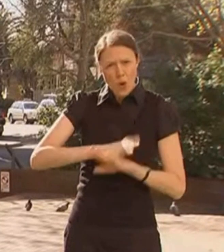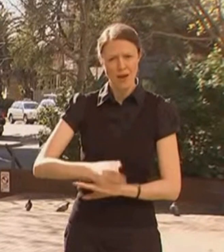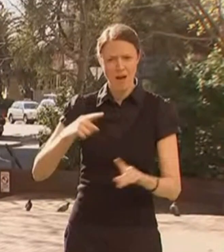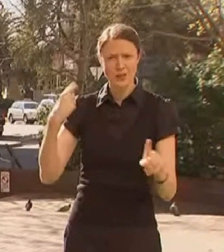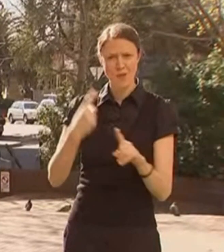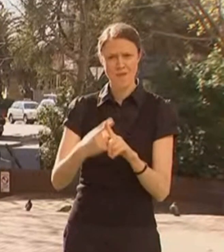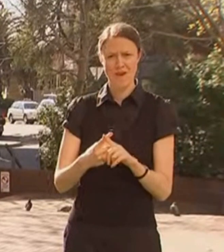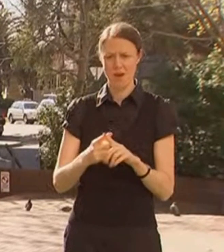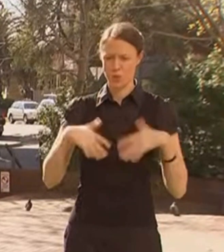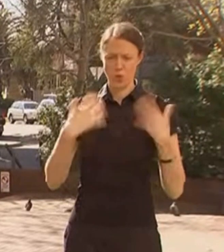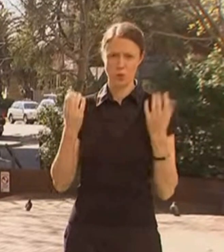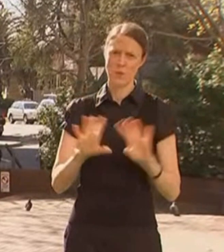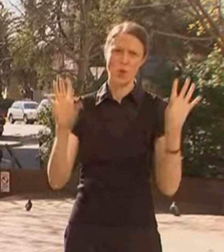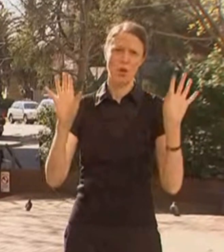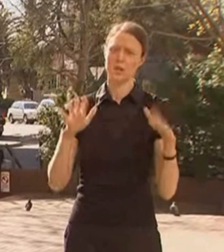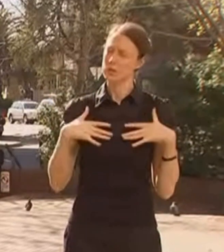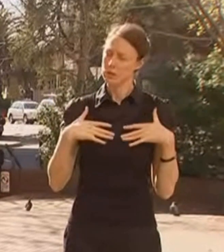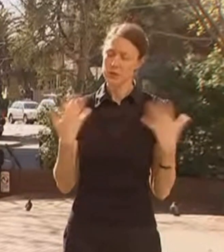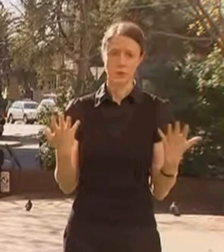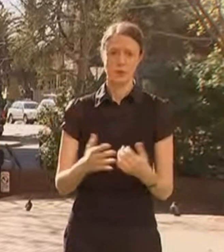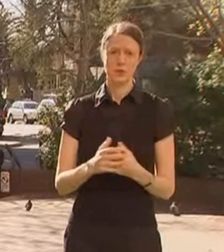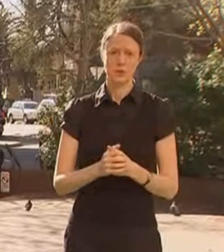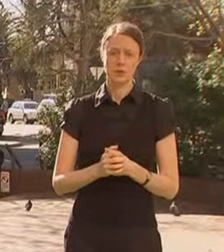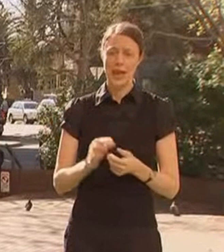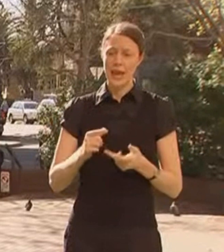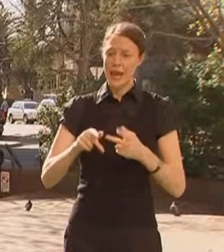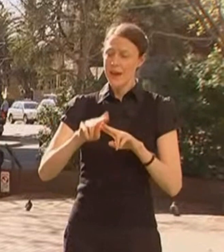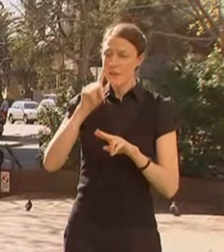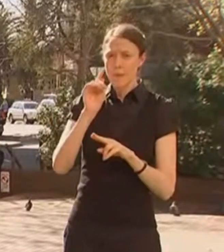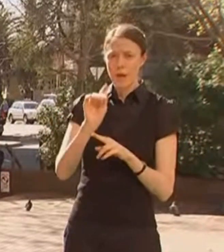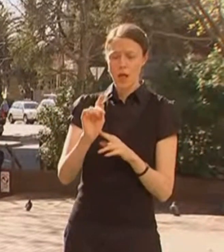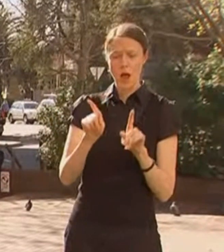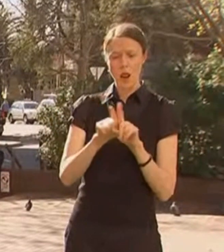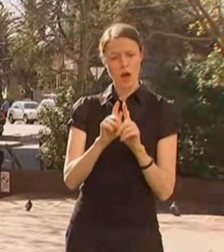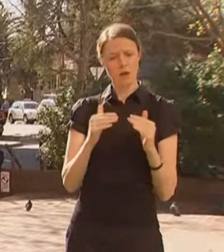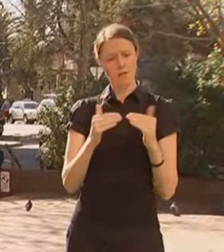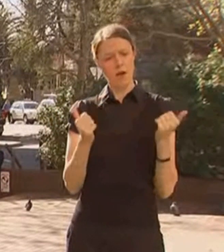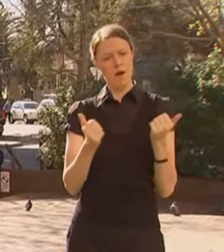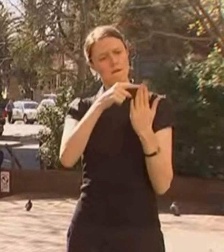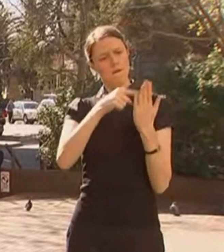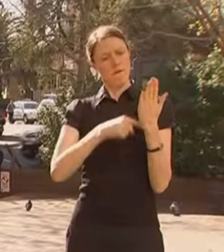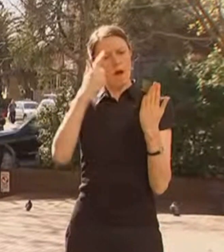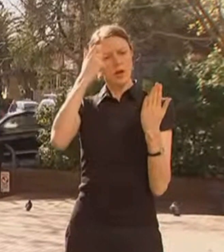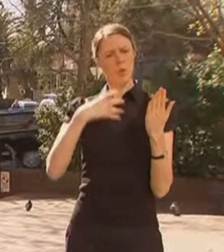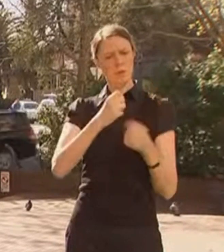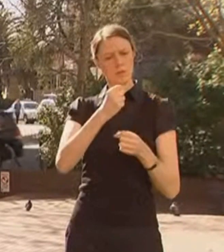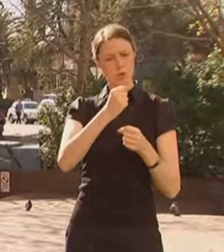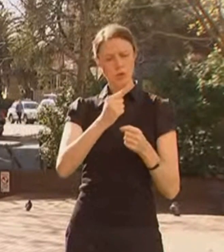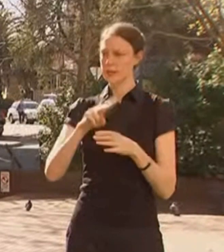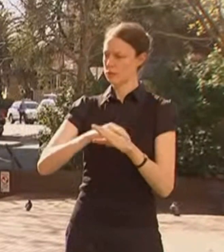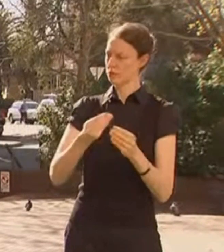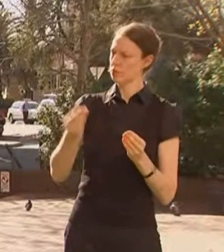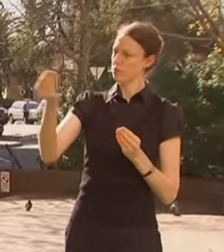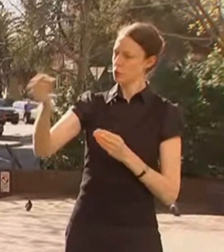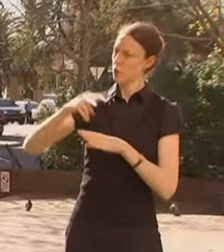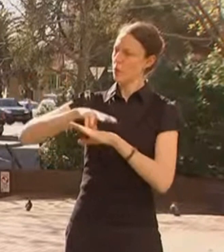look at every single word I said, if you look at every single word any member of my government has said, and I've taken swift action against those in my own team